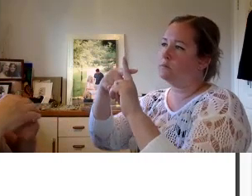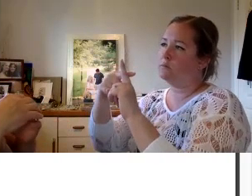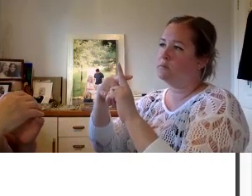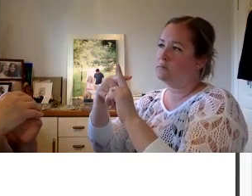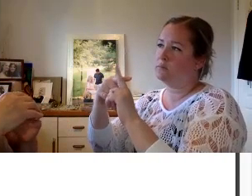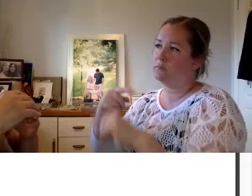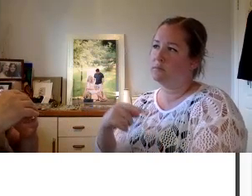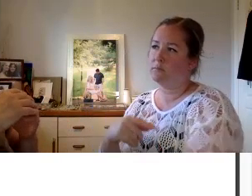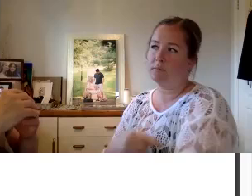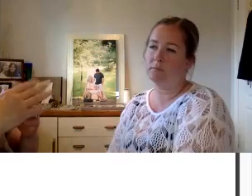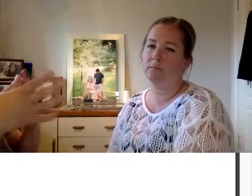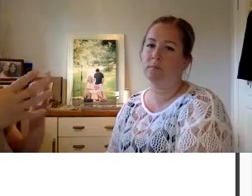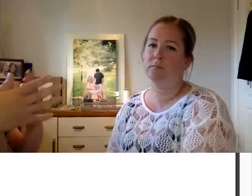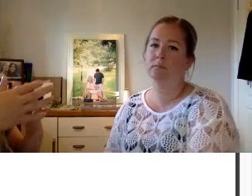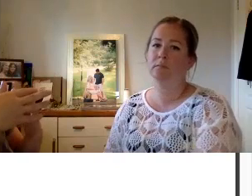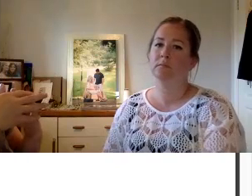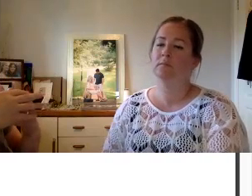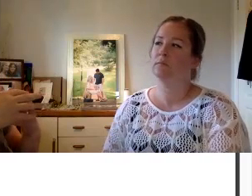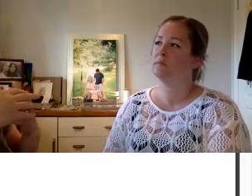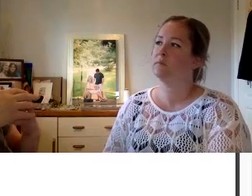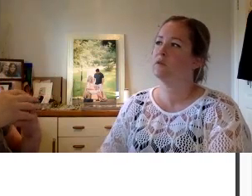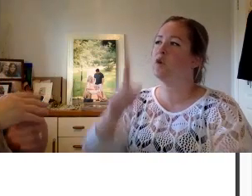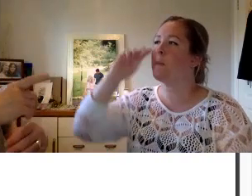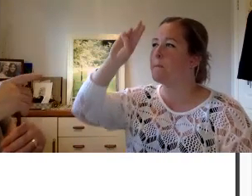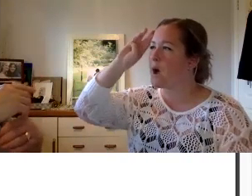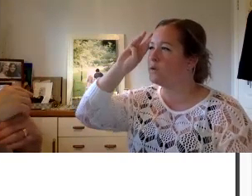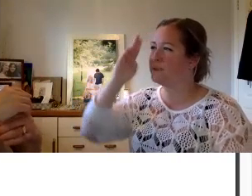shoulder, because every province has its own symbol.